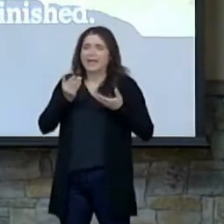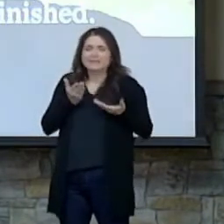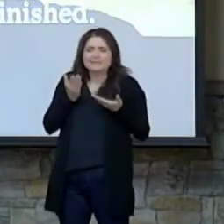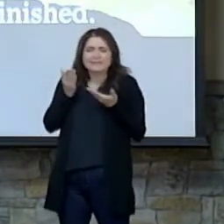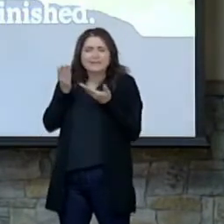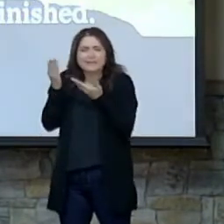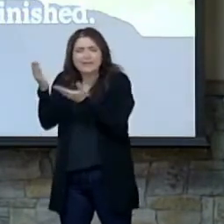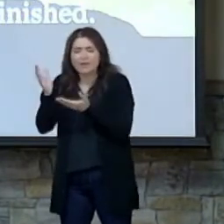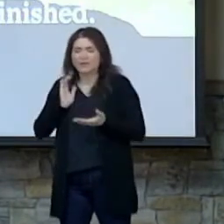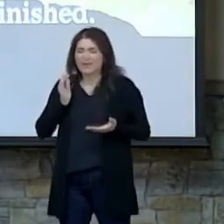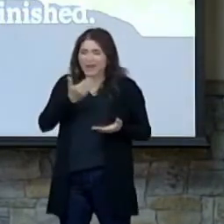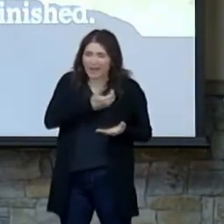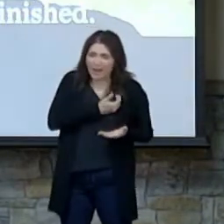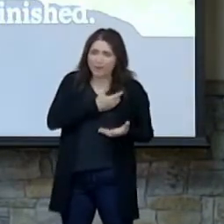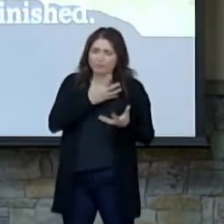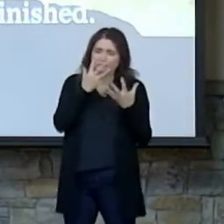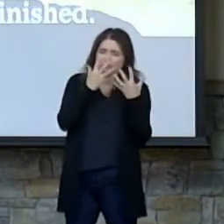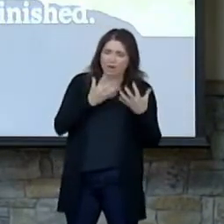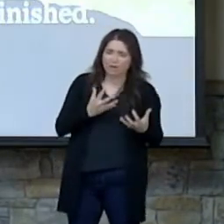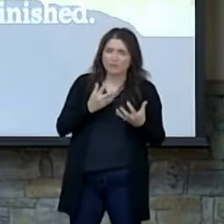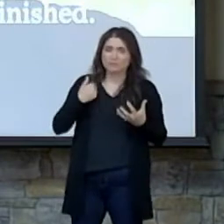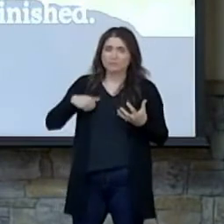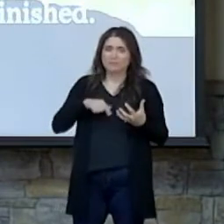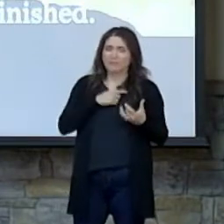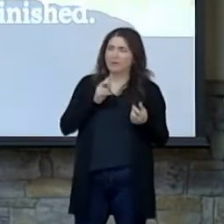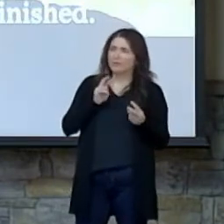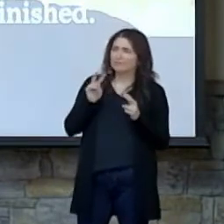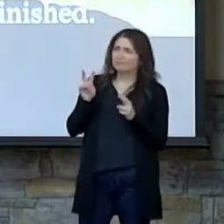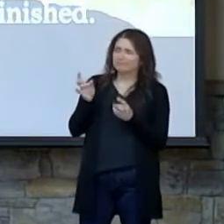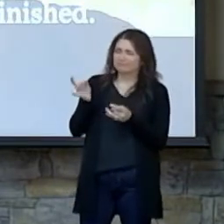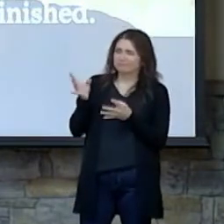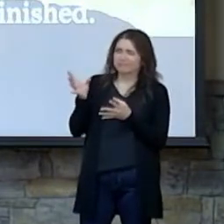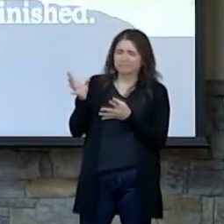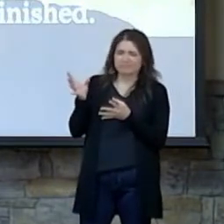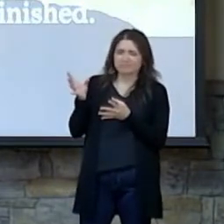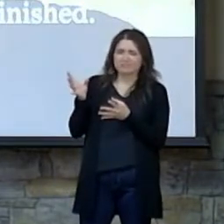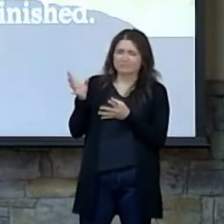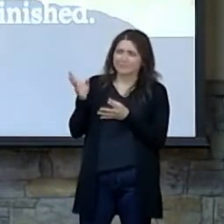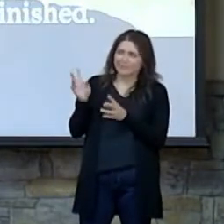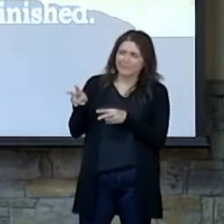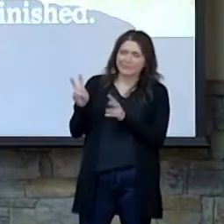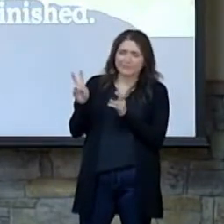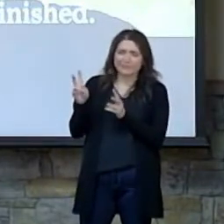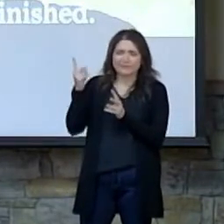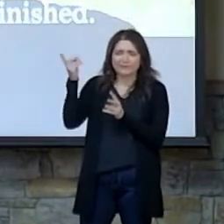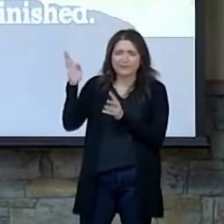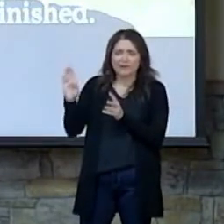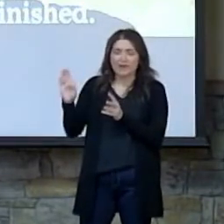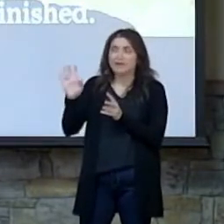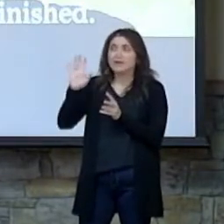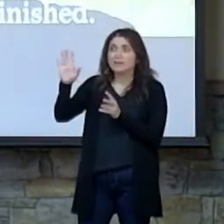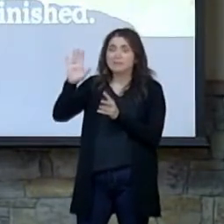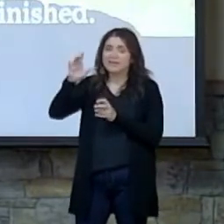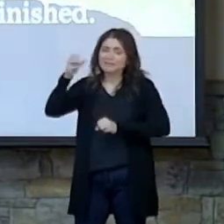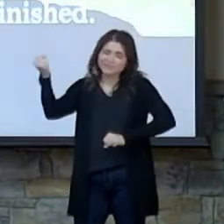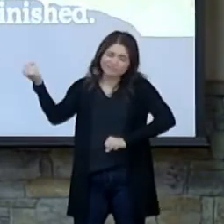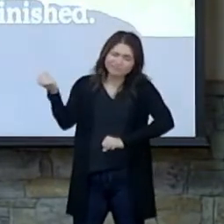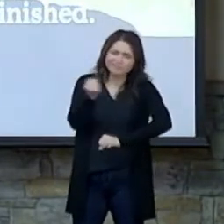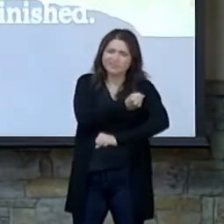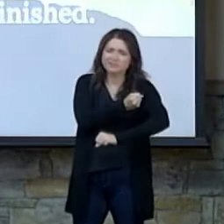we esteemed him stricken, smitten by God and afflicted. But he was pierced for our transgressions.